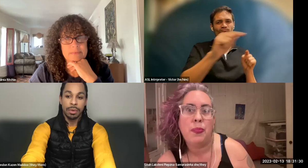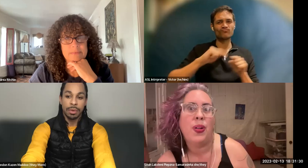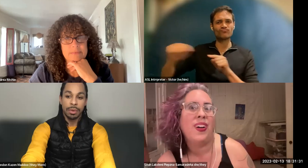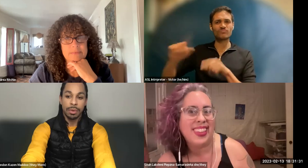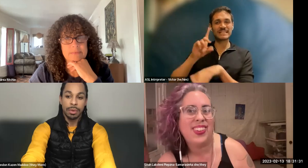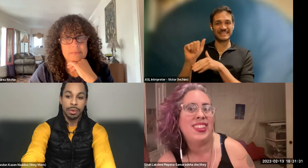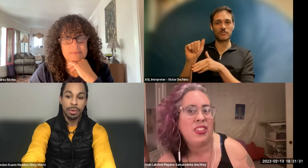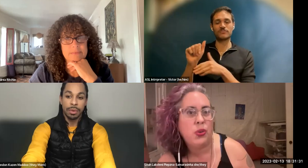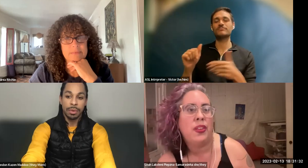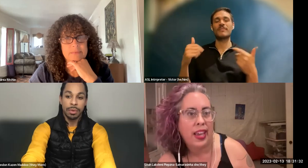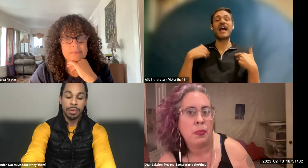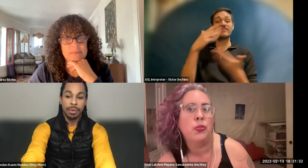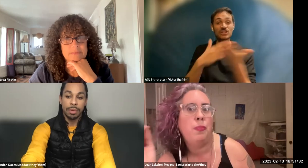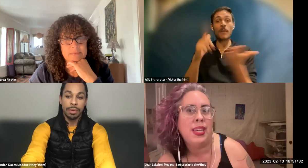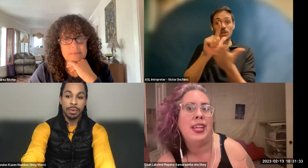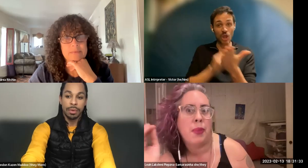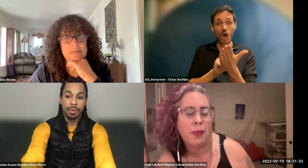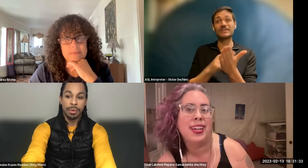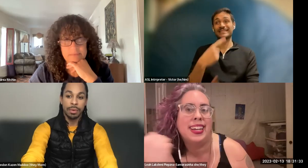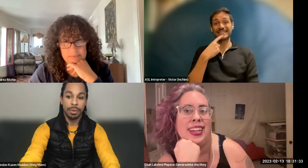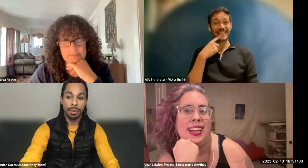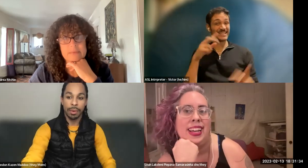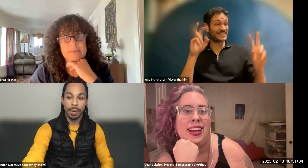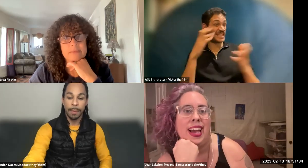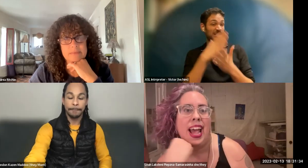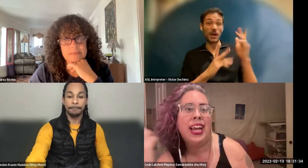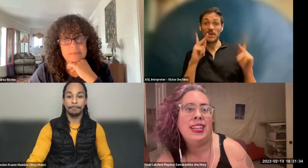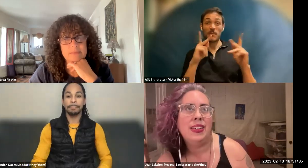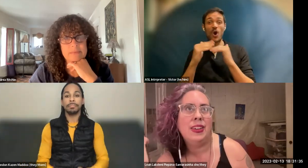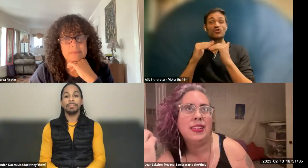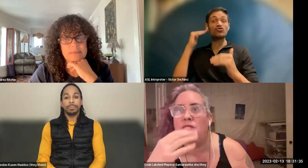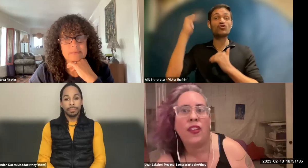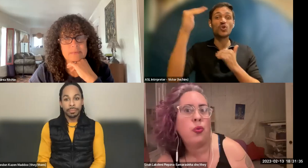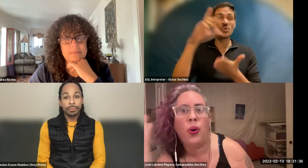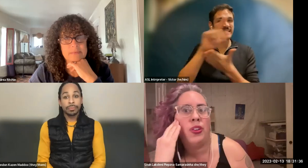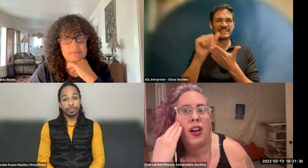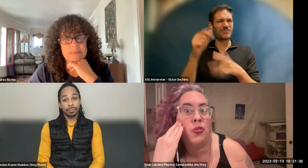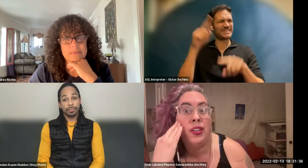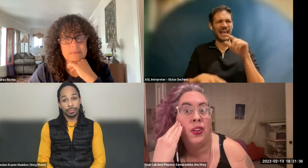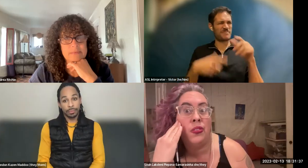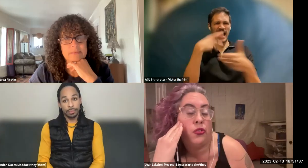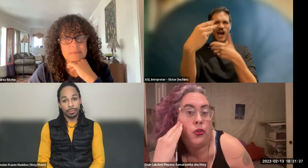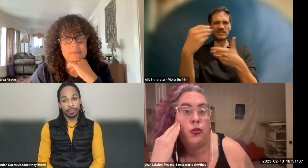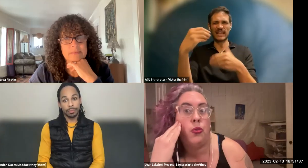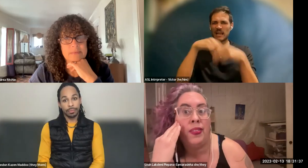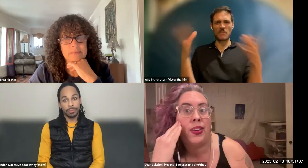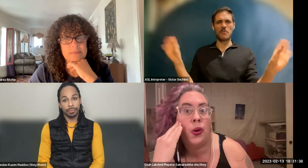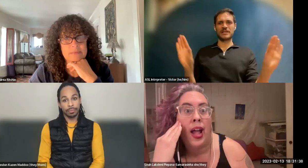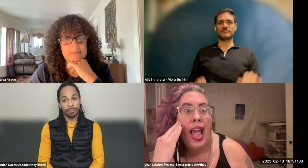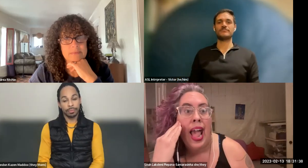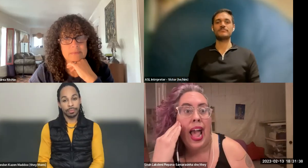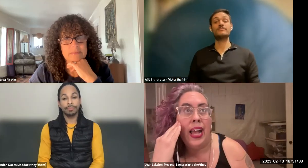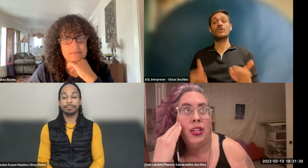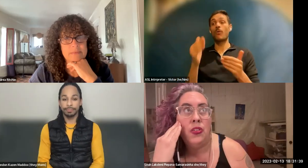some people are literally too disabled to be in public. And let's fast forward 100 years to 2 months